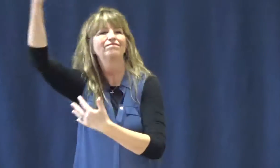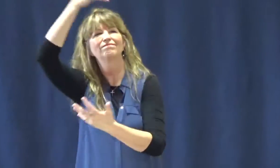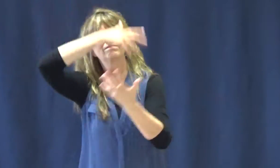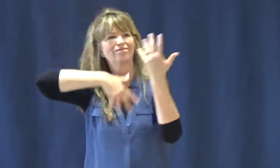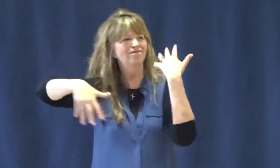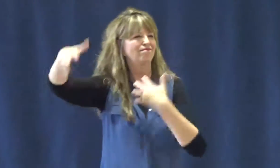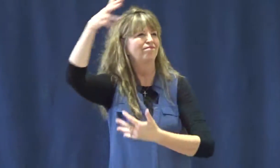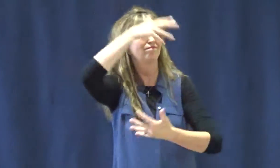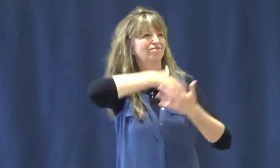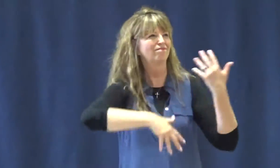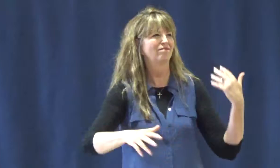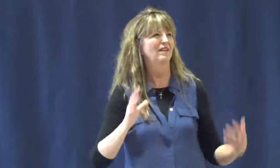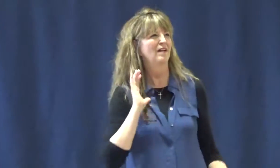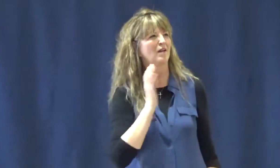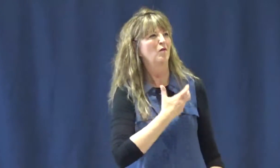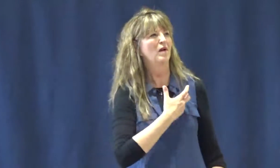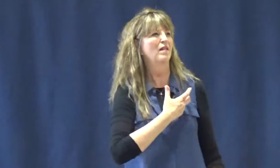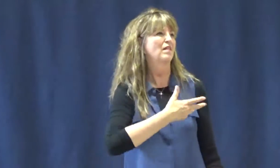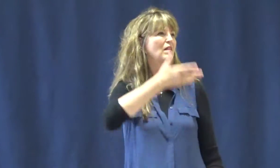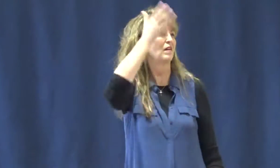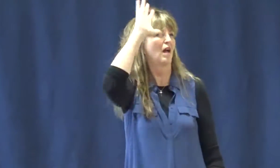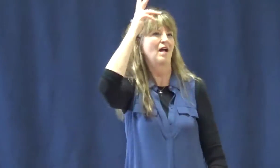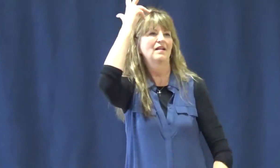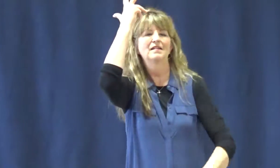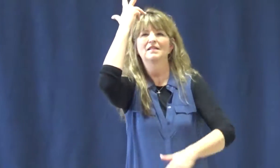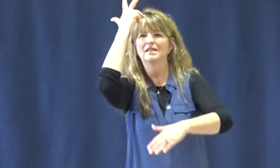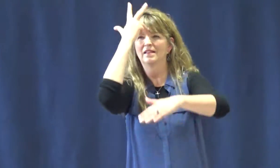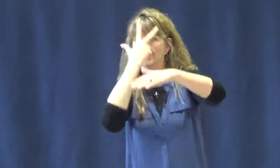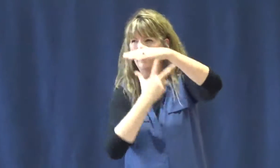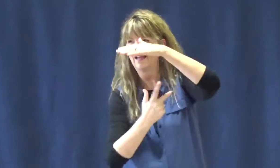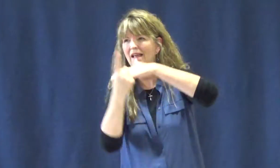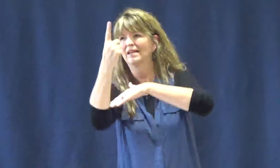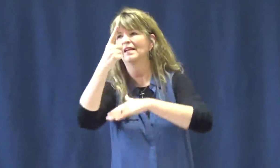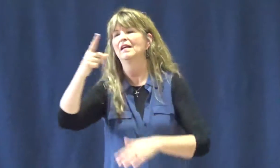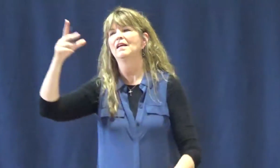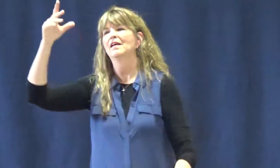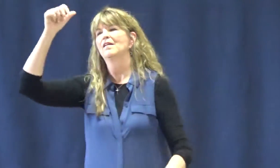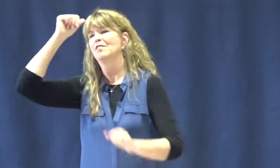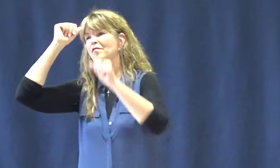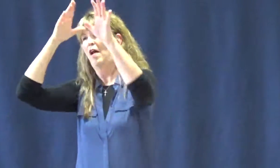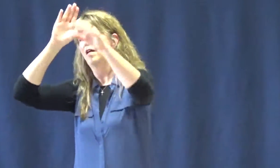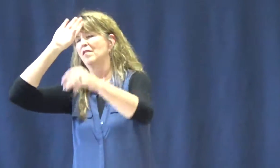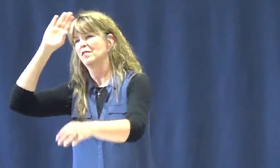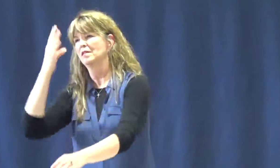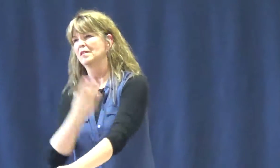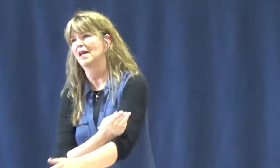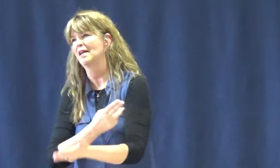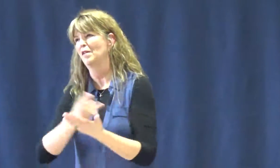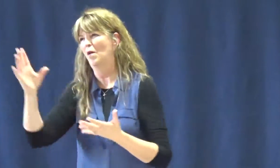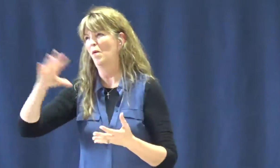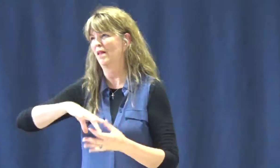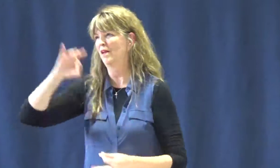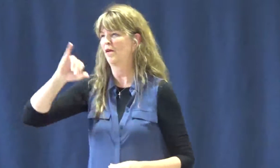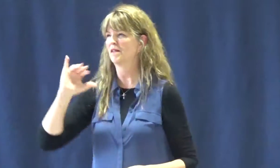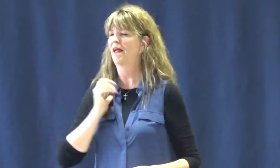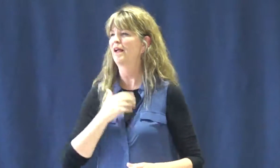and to socialize with our God, the Father, Son, and the Holy